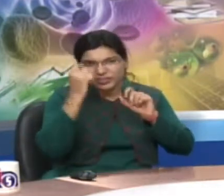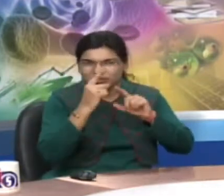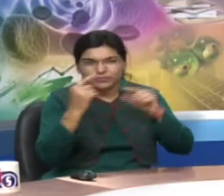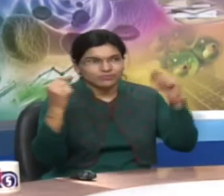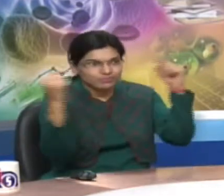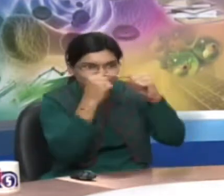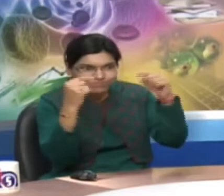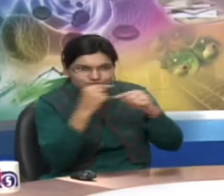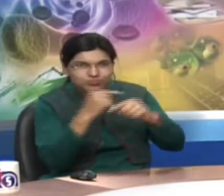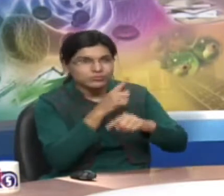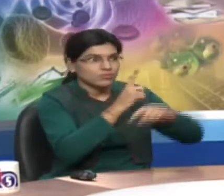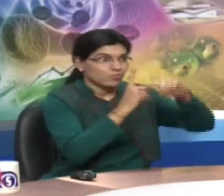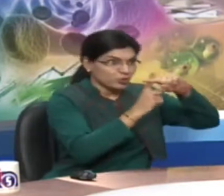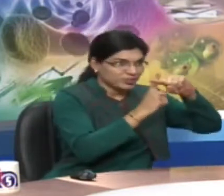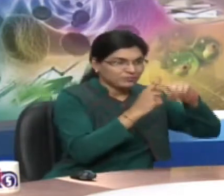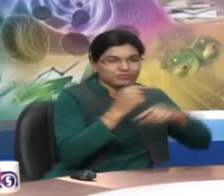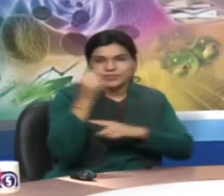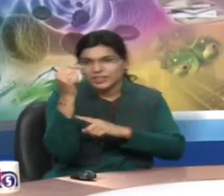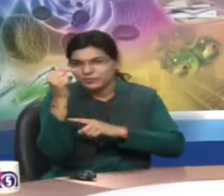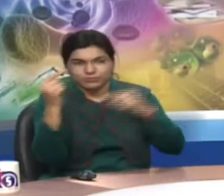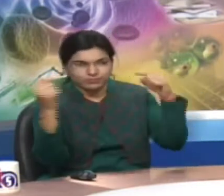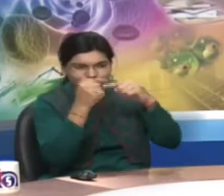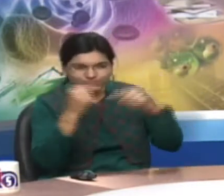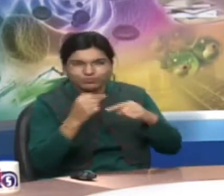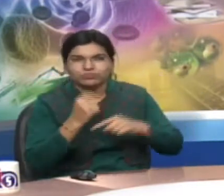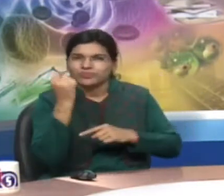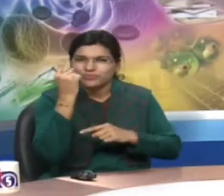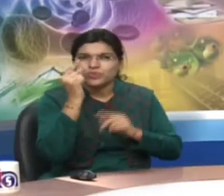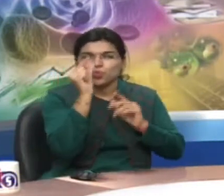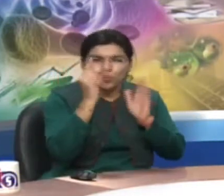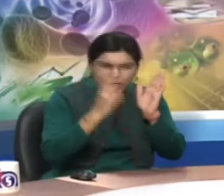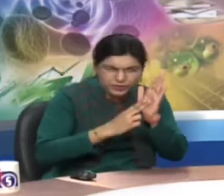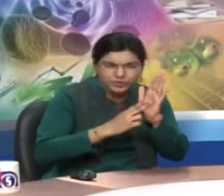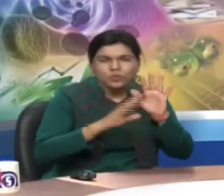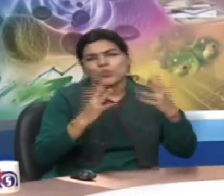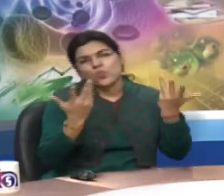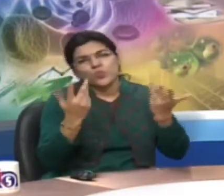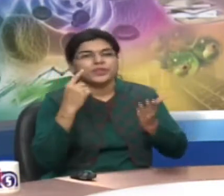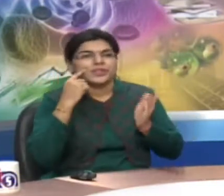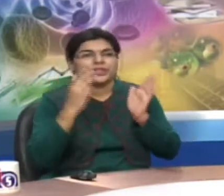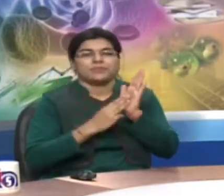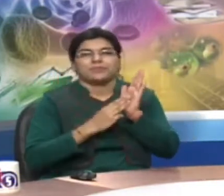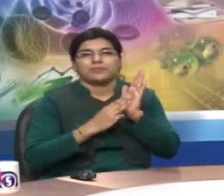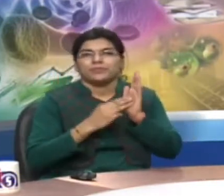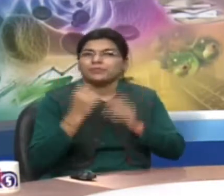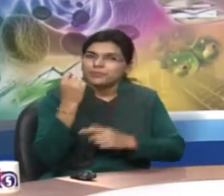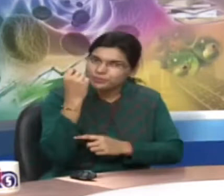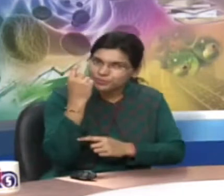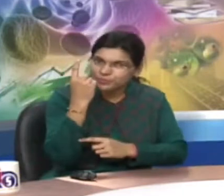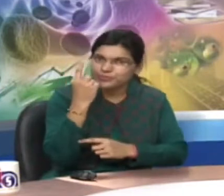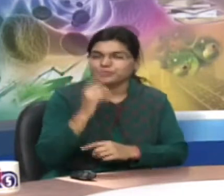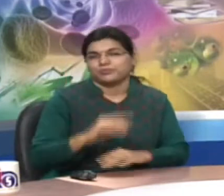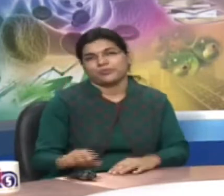So I hope you understand these words. You see the opposite where un or im is